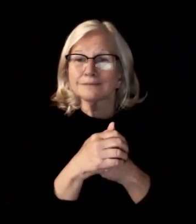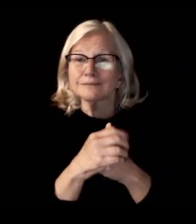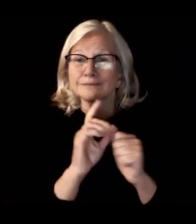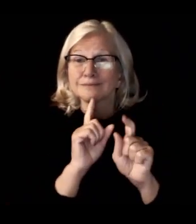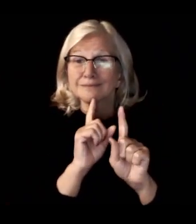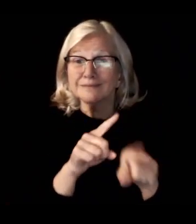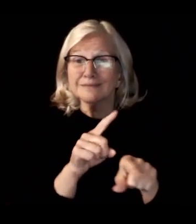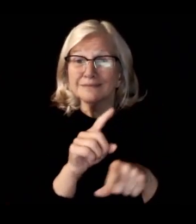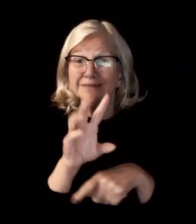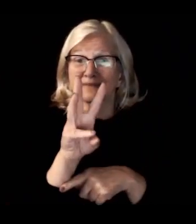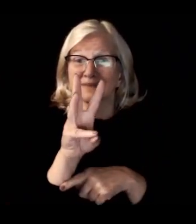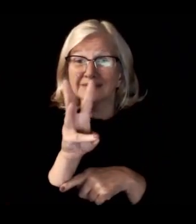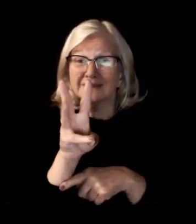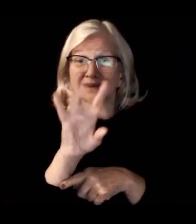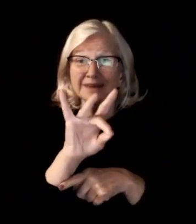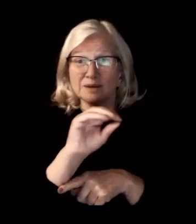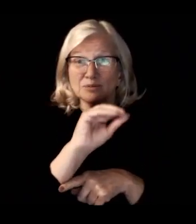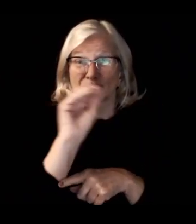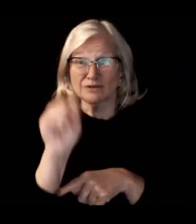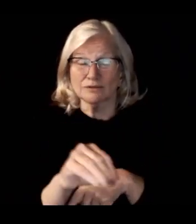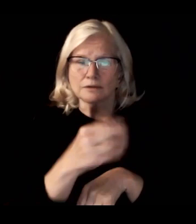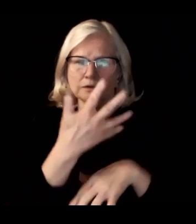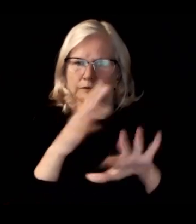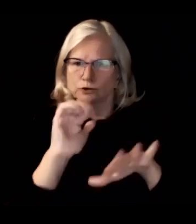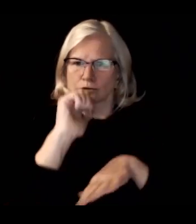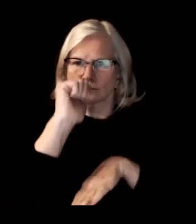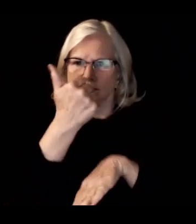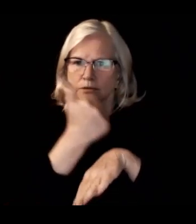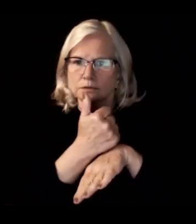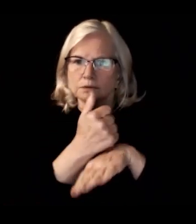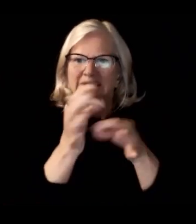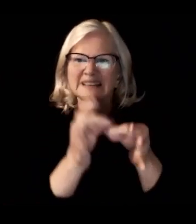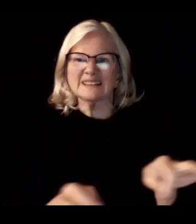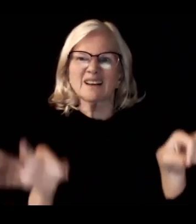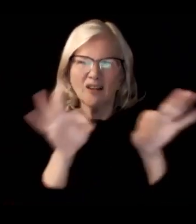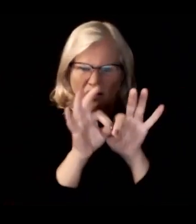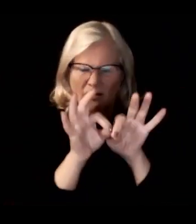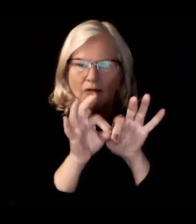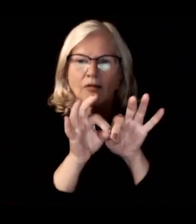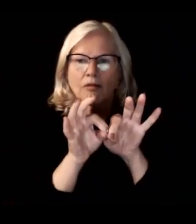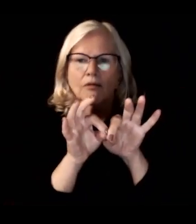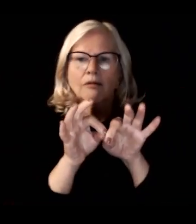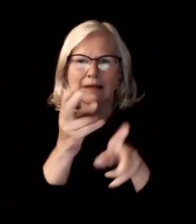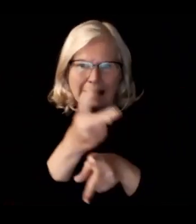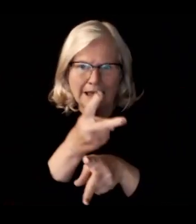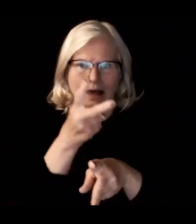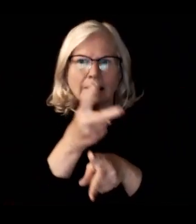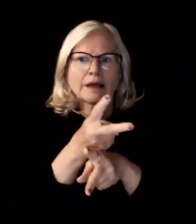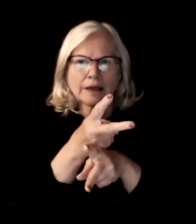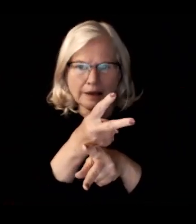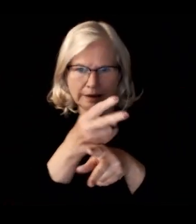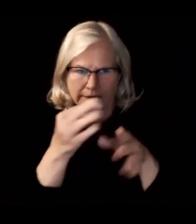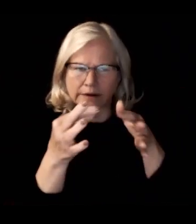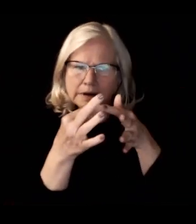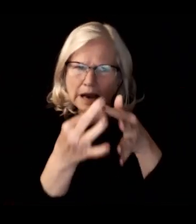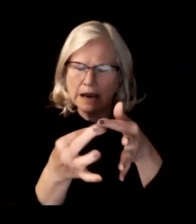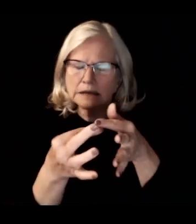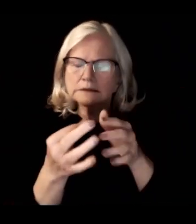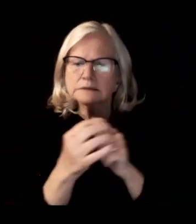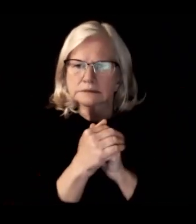have implemented the essential caregiver guidance, which means 127 nursing homes